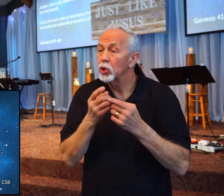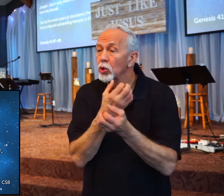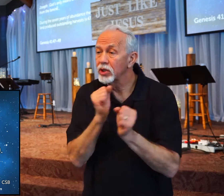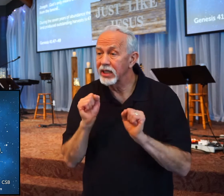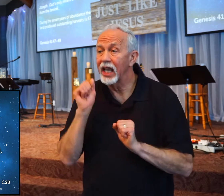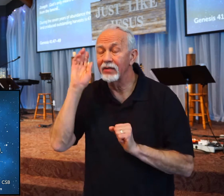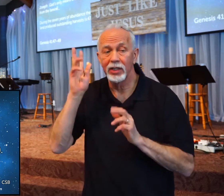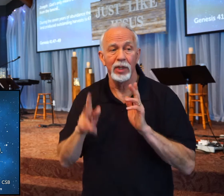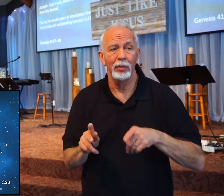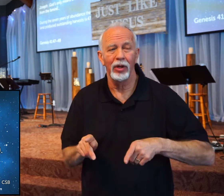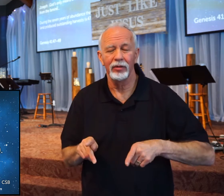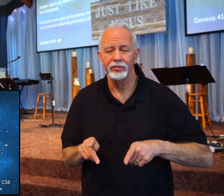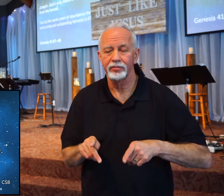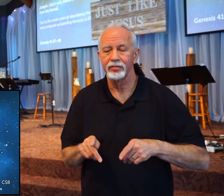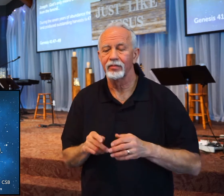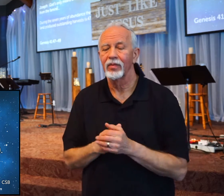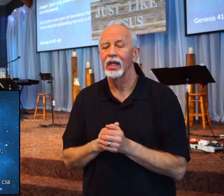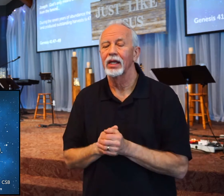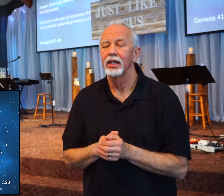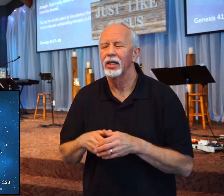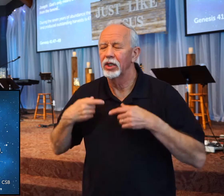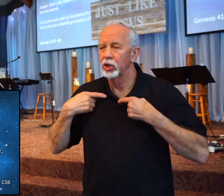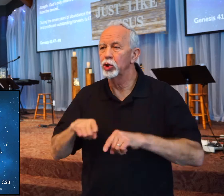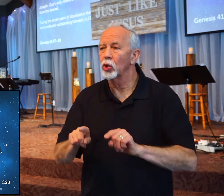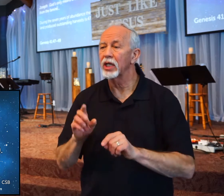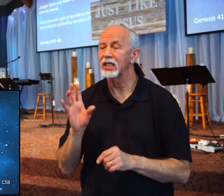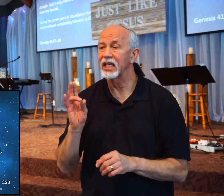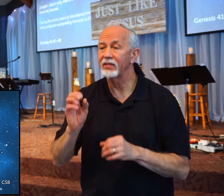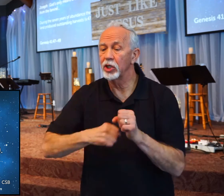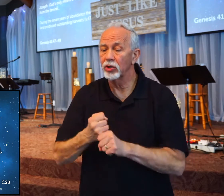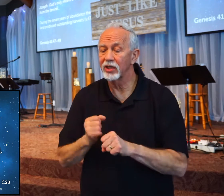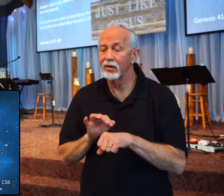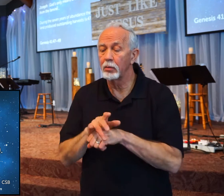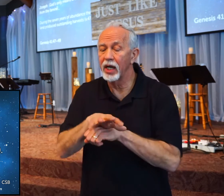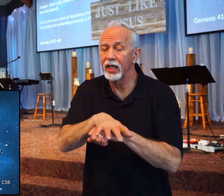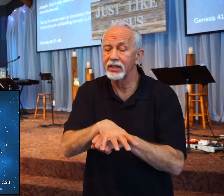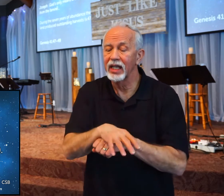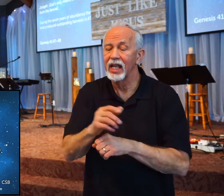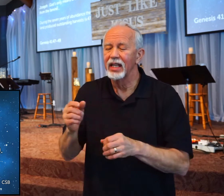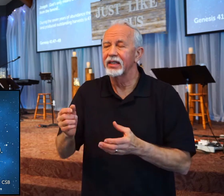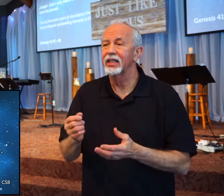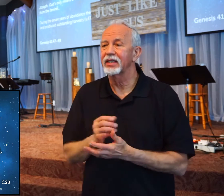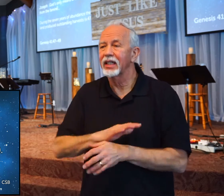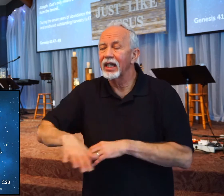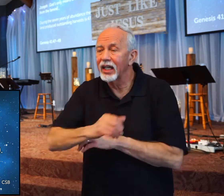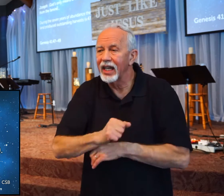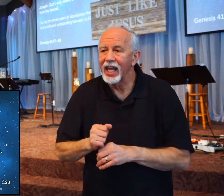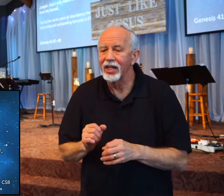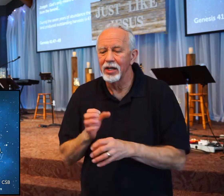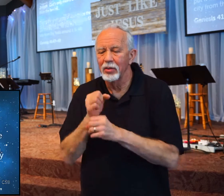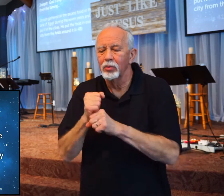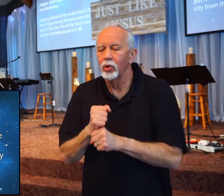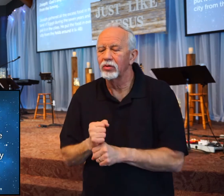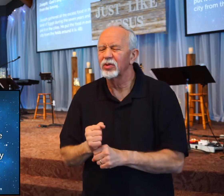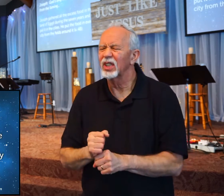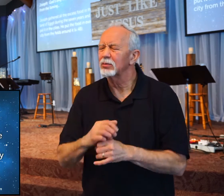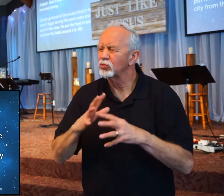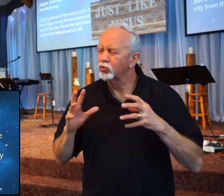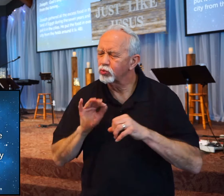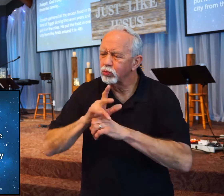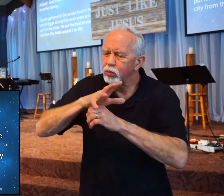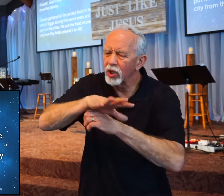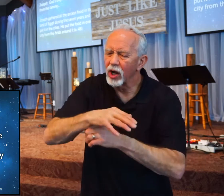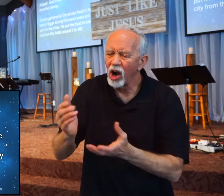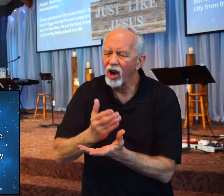Verses 47 through 49 says, during the 7 years of abundance, the land produced outstanding harvests.